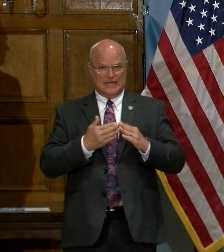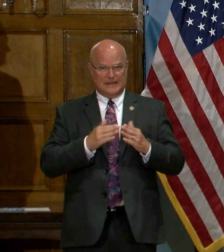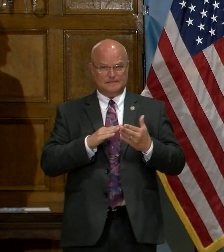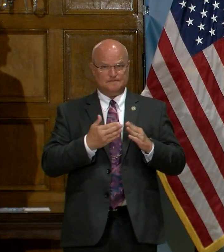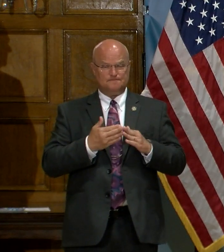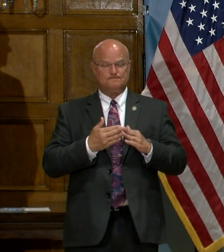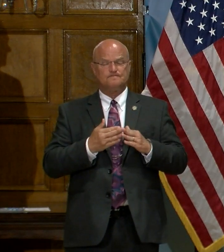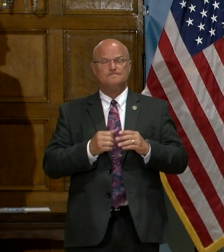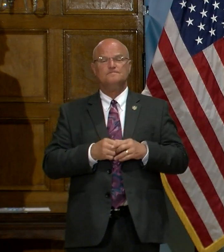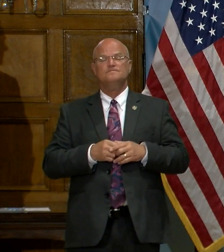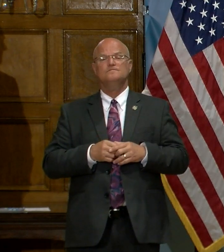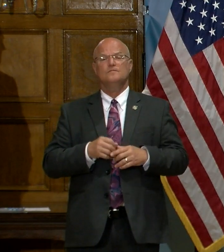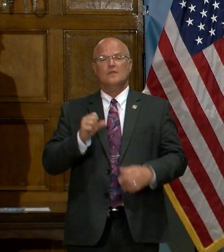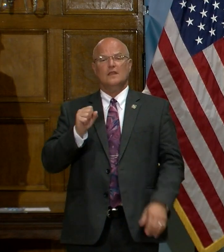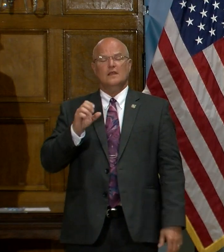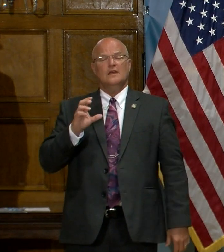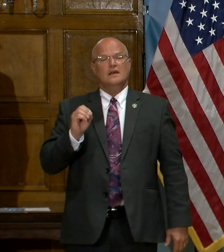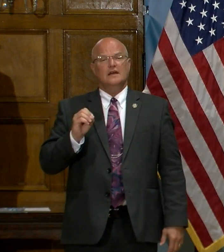community.